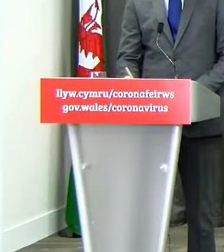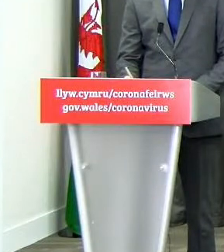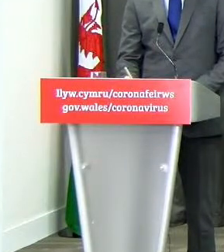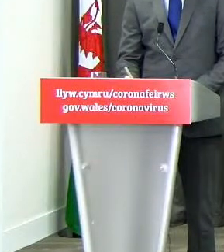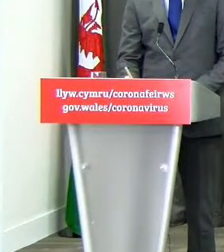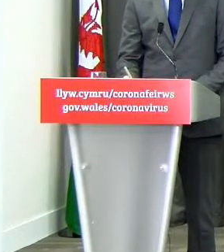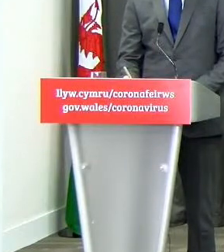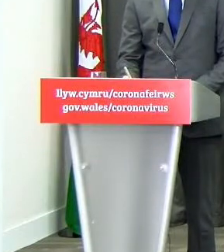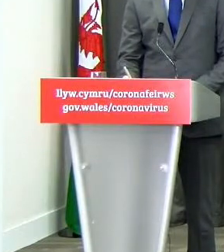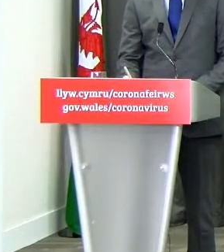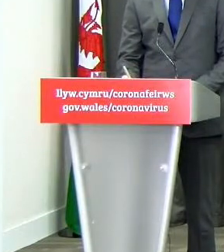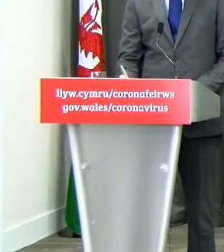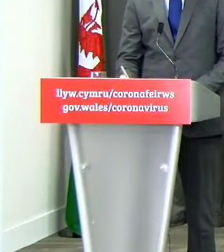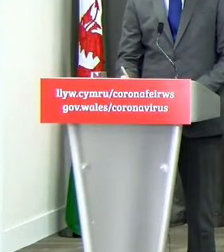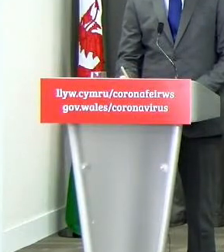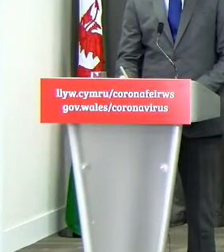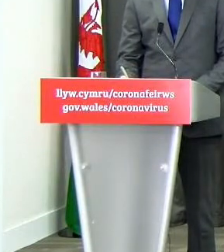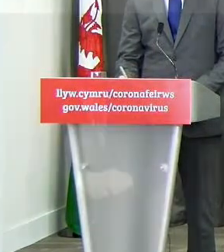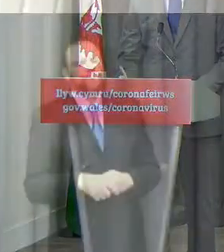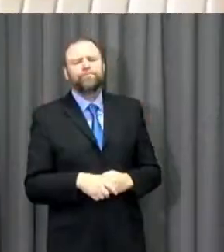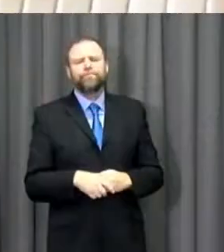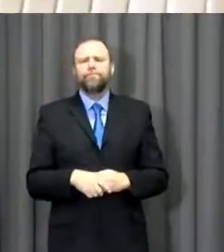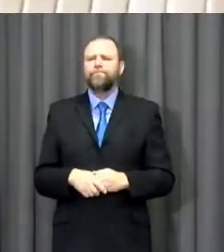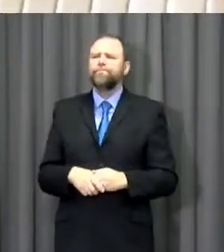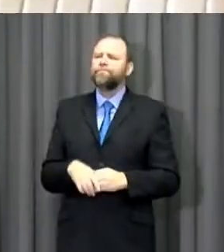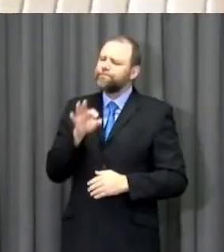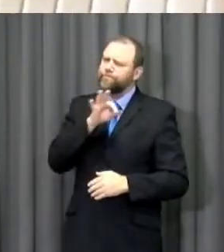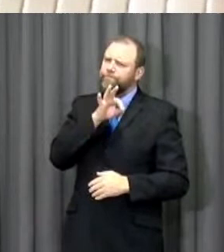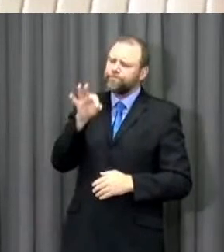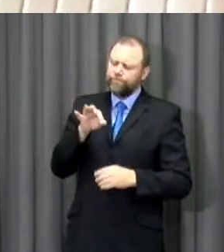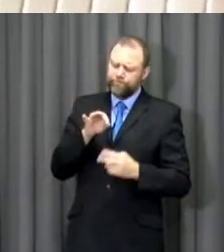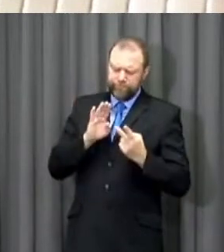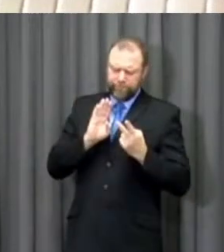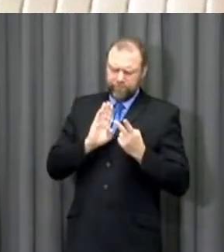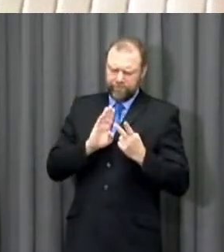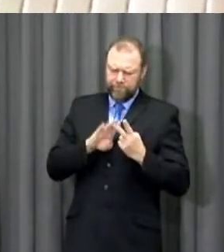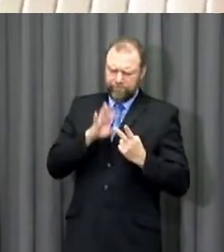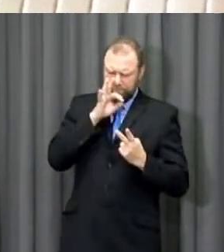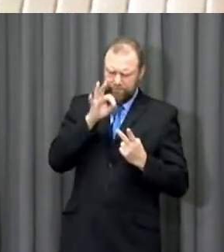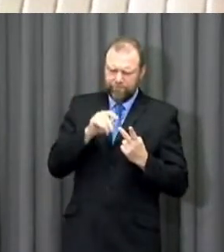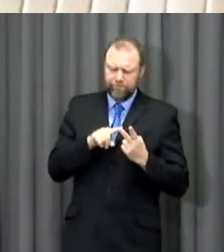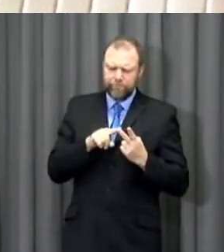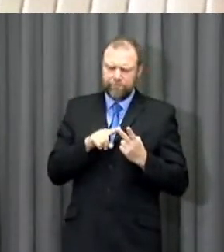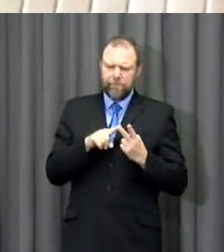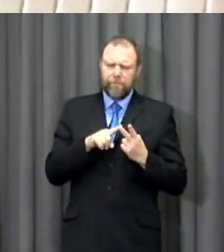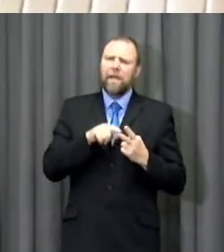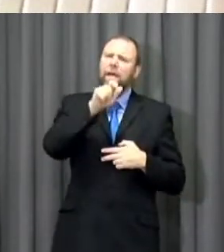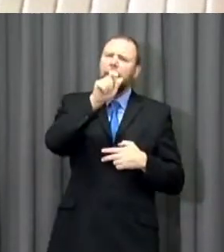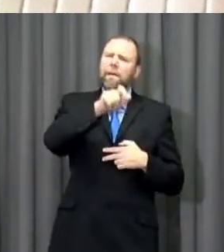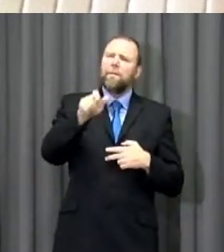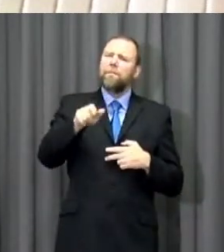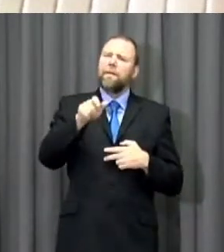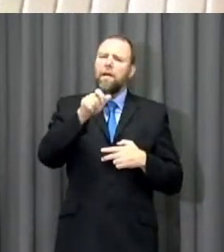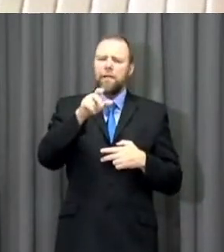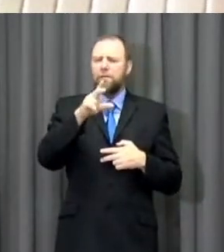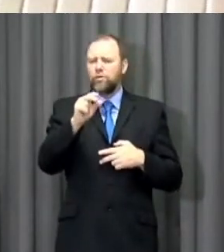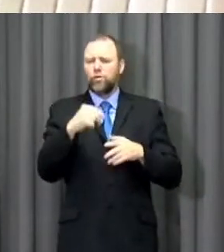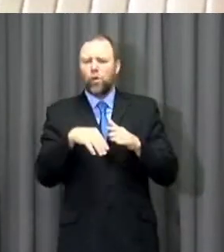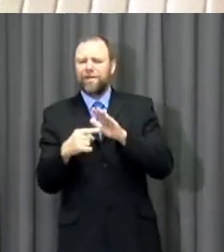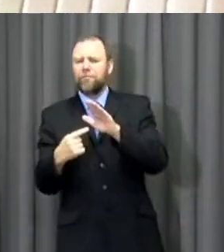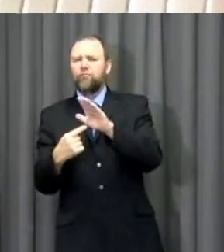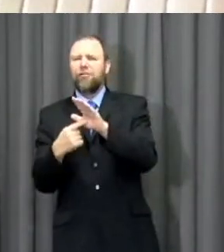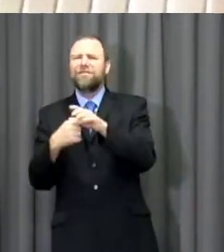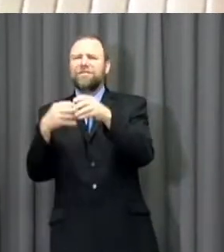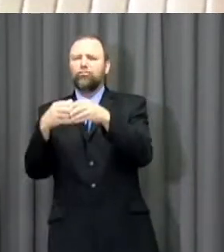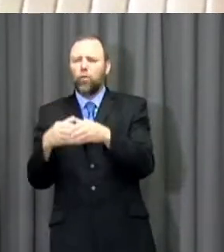yeah. My second question relates to people who aren't in the priority groups being vaccinated. Newyddion spoke to a